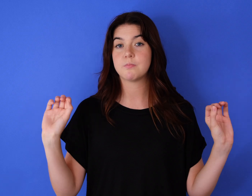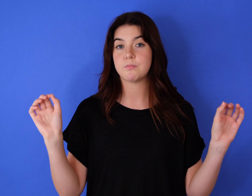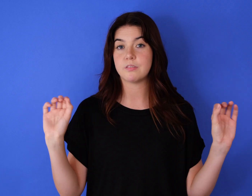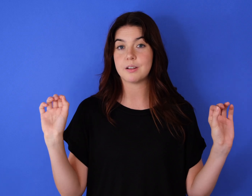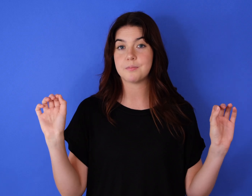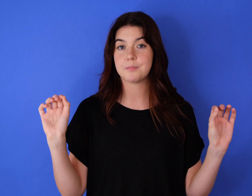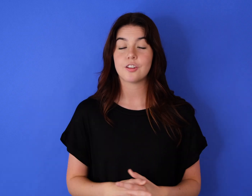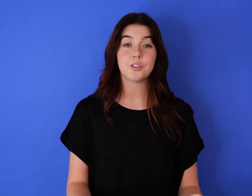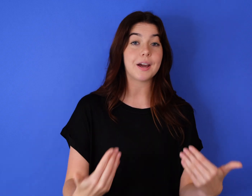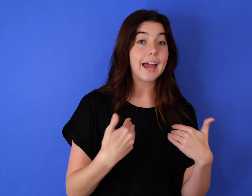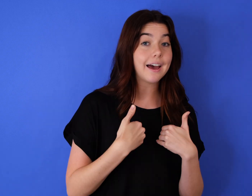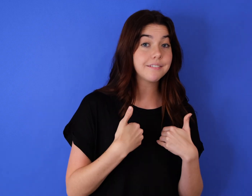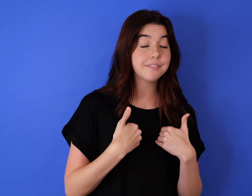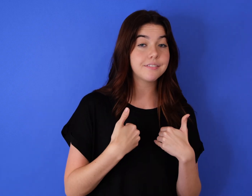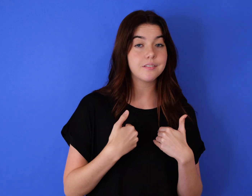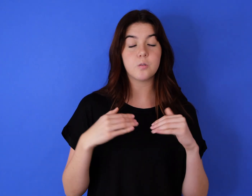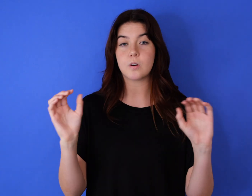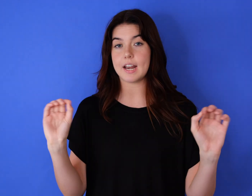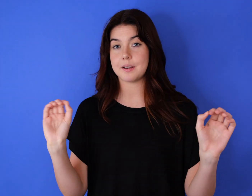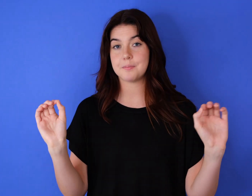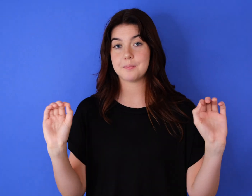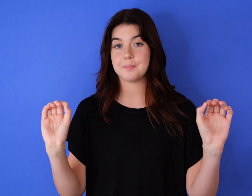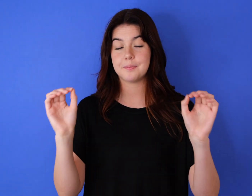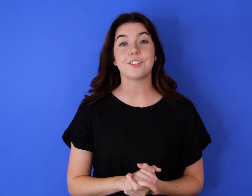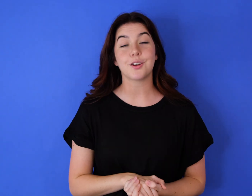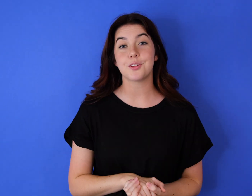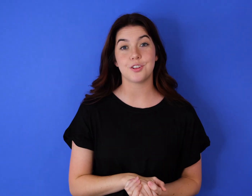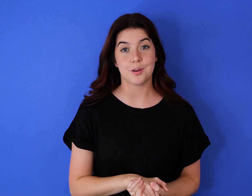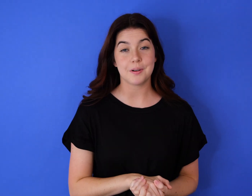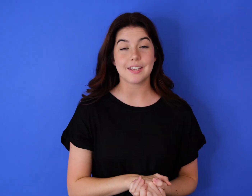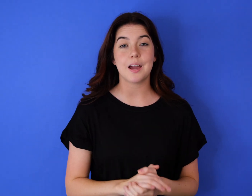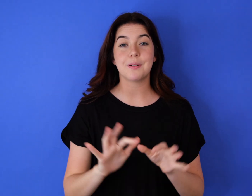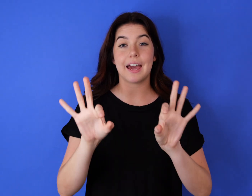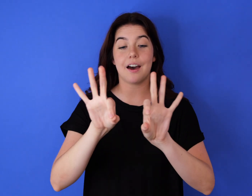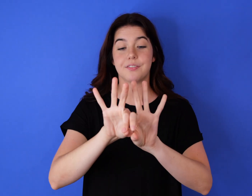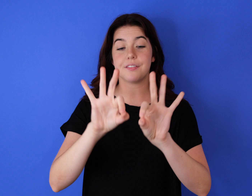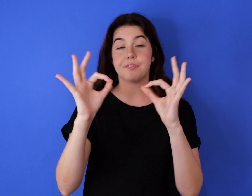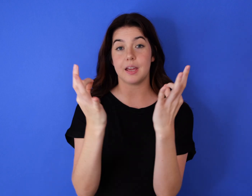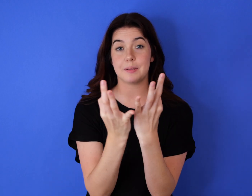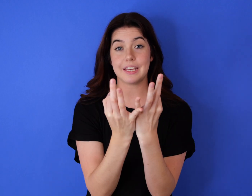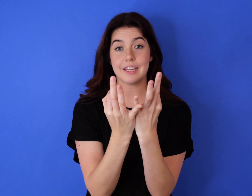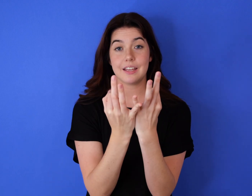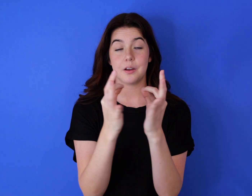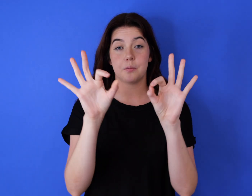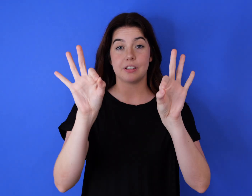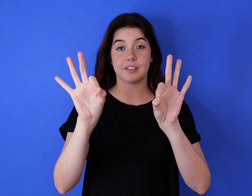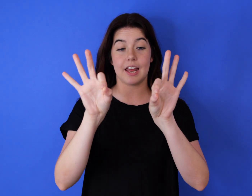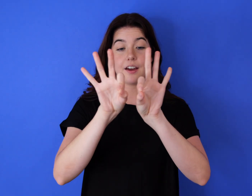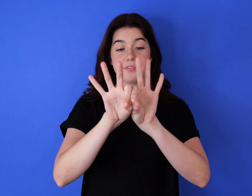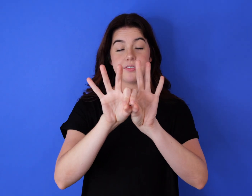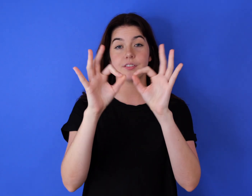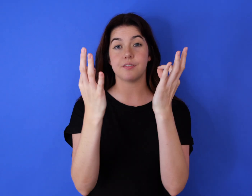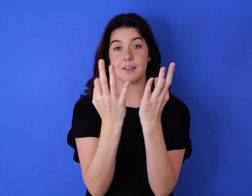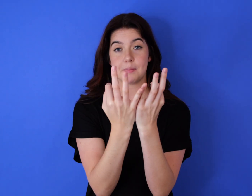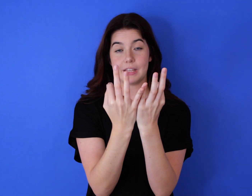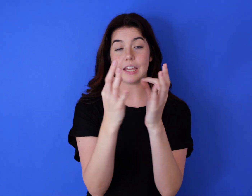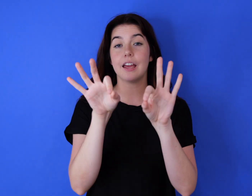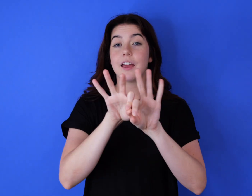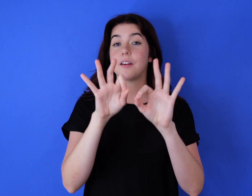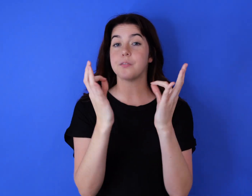none. So I have or none. So let's go through those one more time. We have family, which is an F, family,